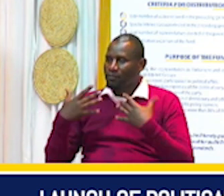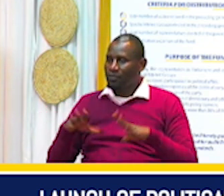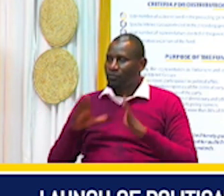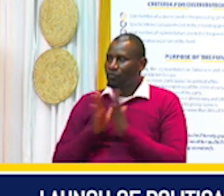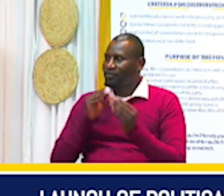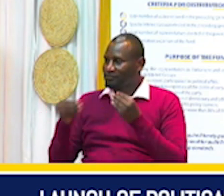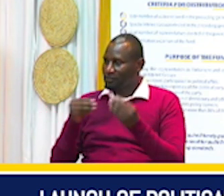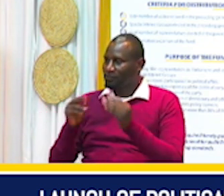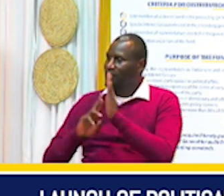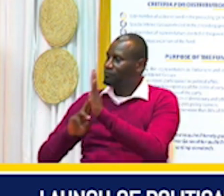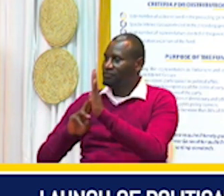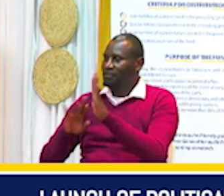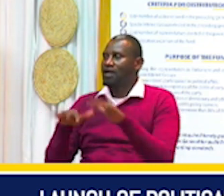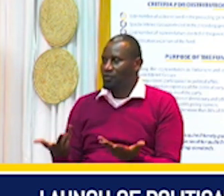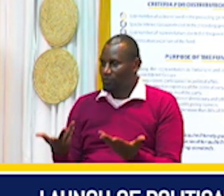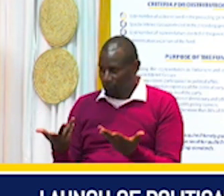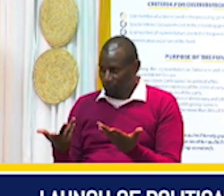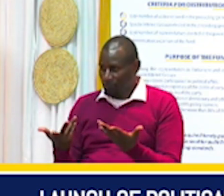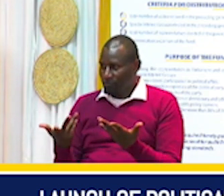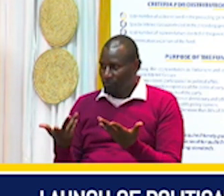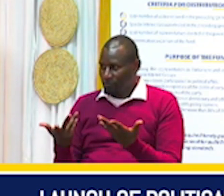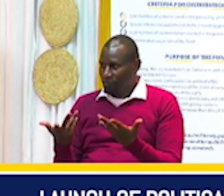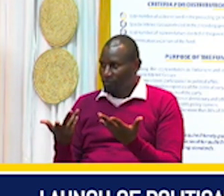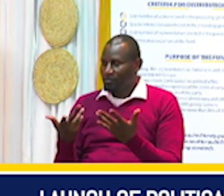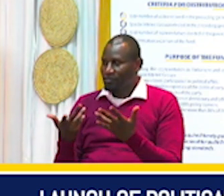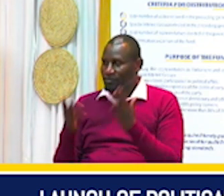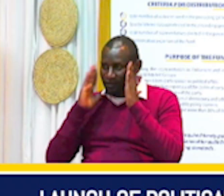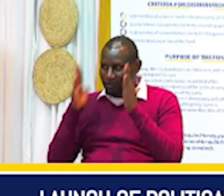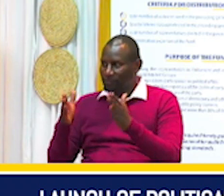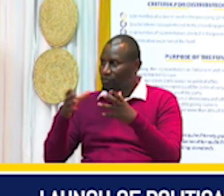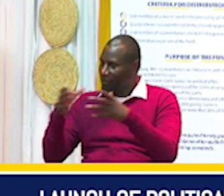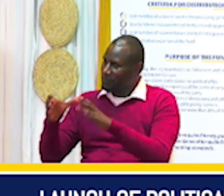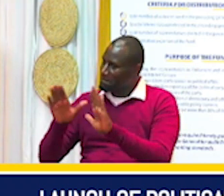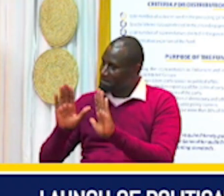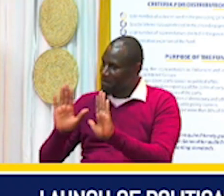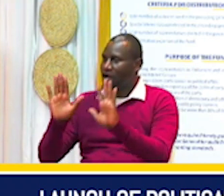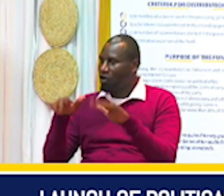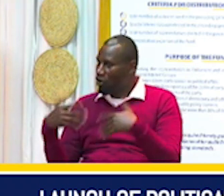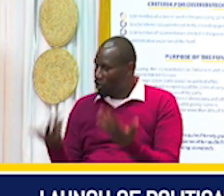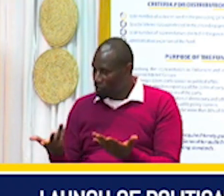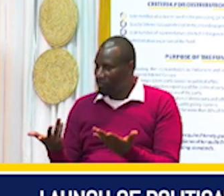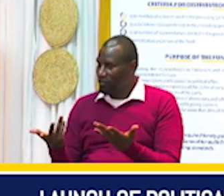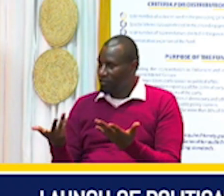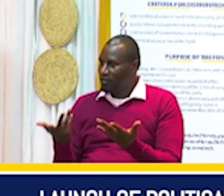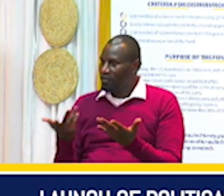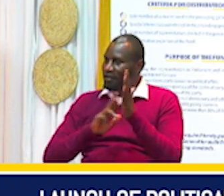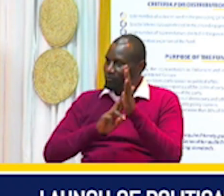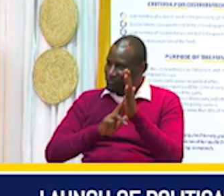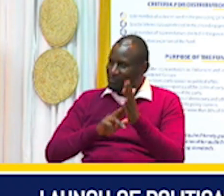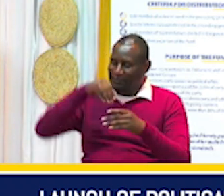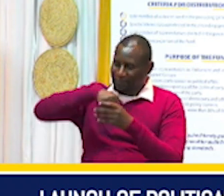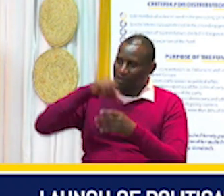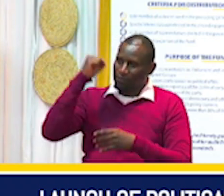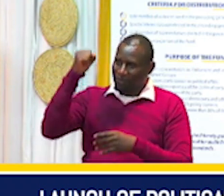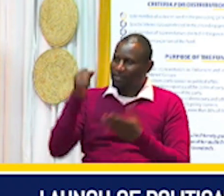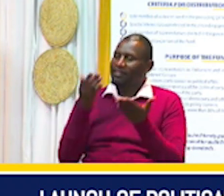disability should be represented. Should there be a specially dedicated party for you? Or should you be represented in the parties which